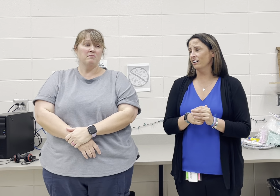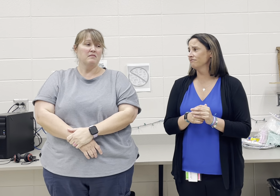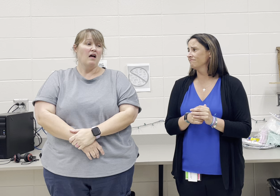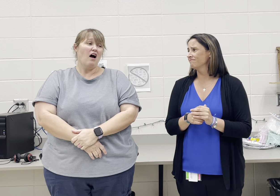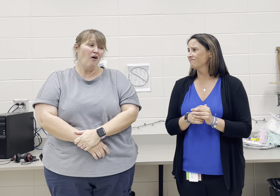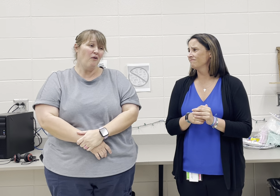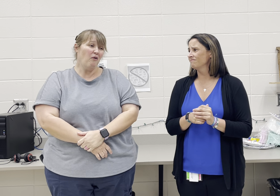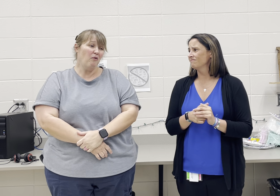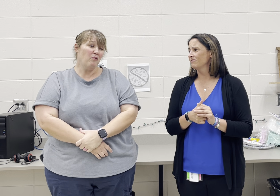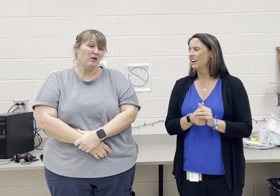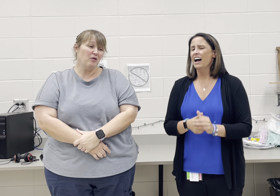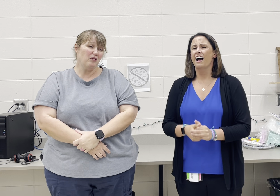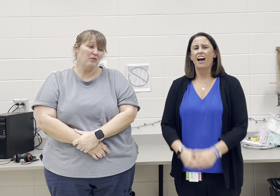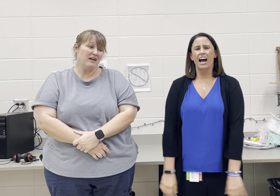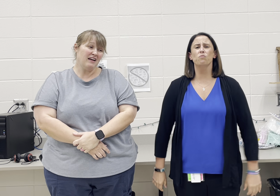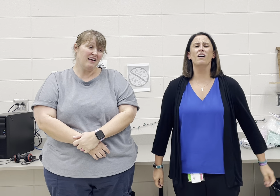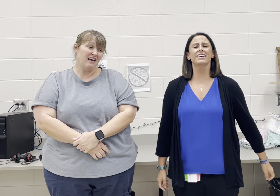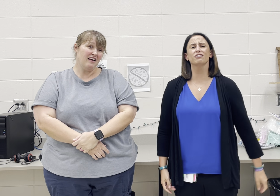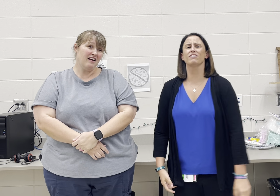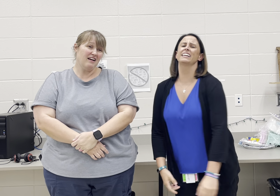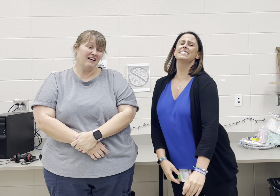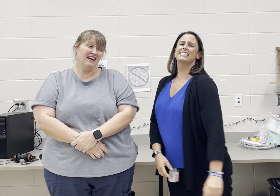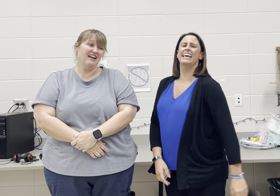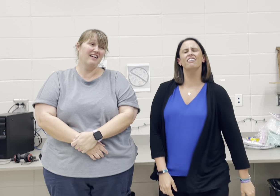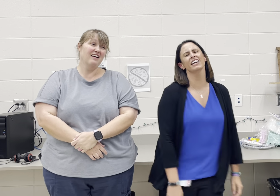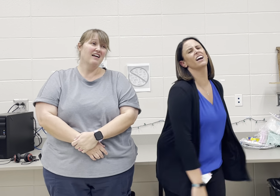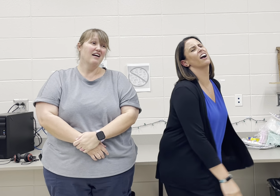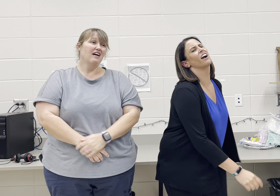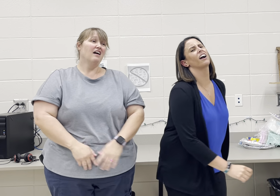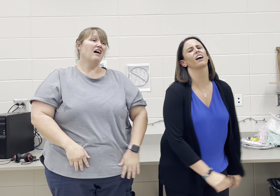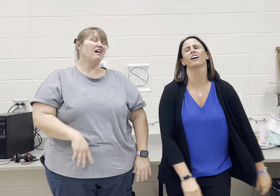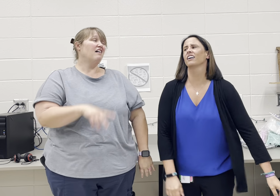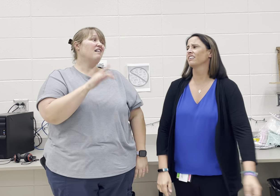Or oh, you didn't. I wanted the red interior.